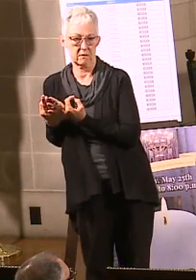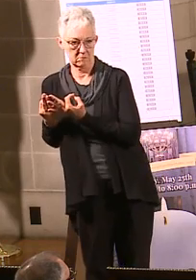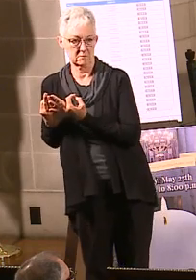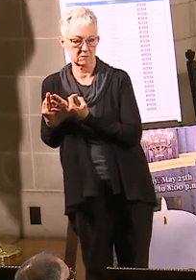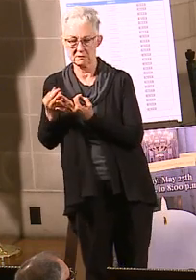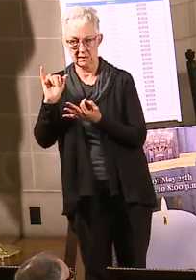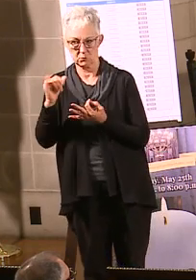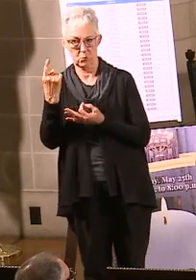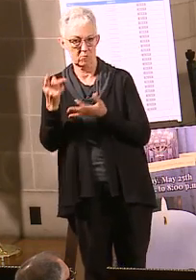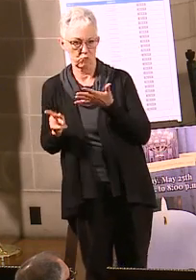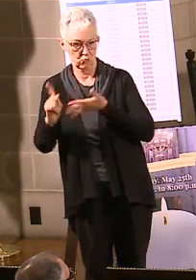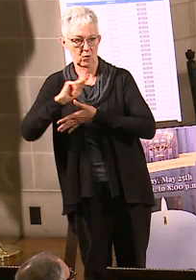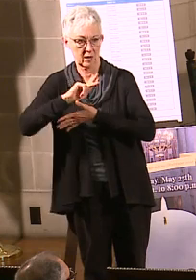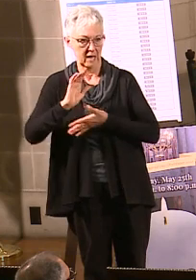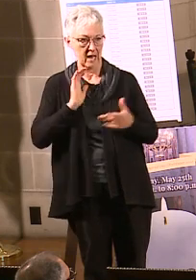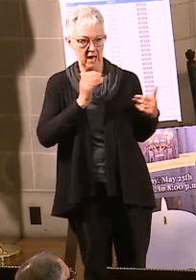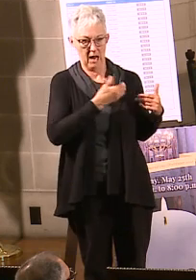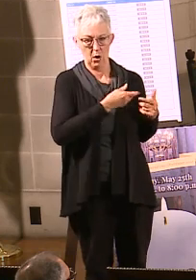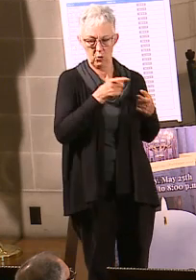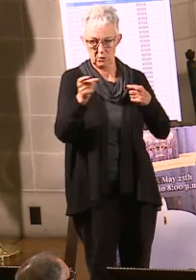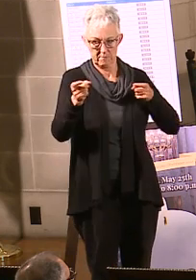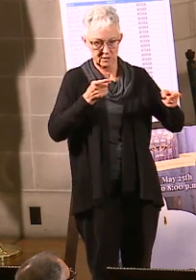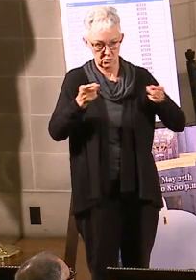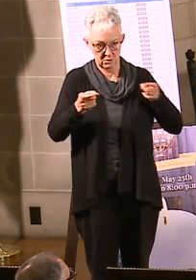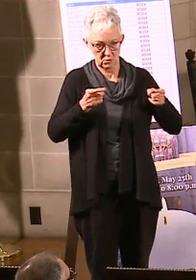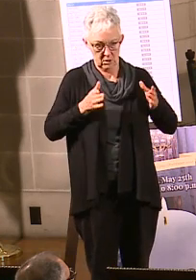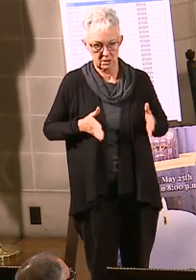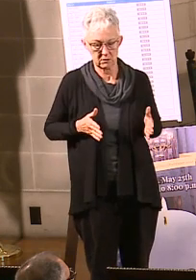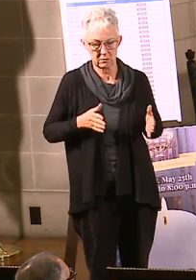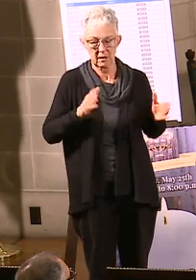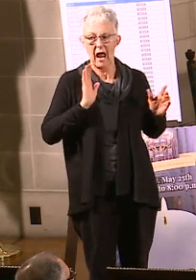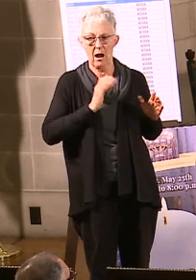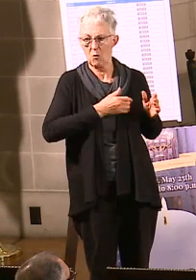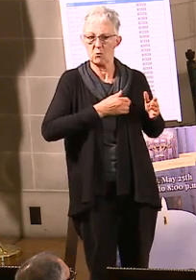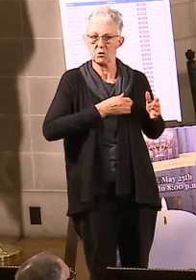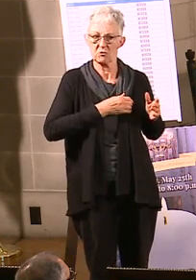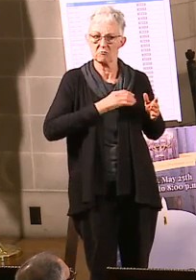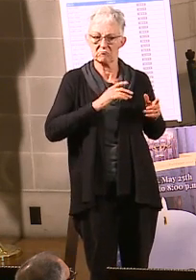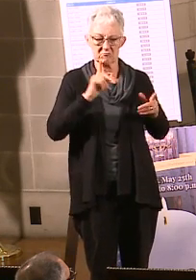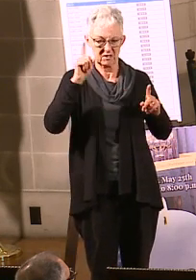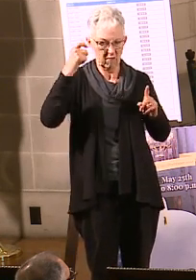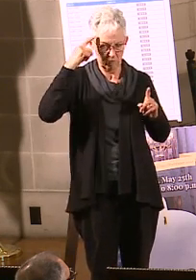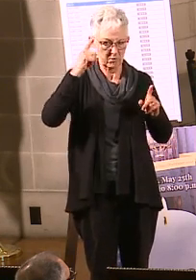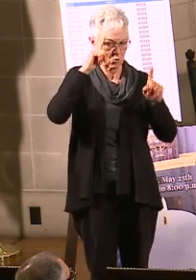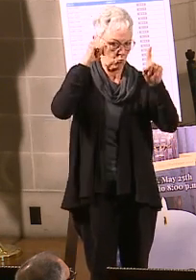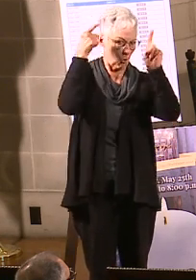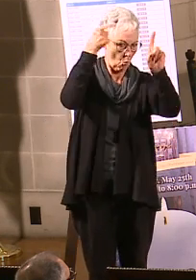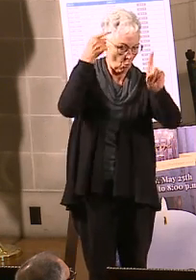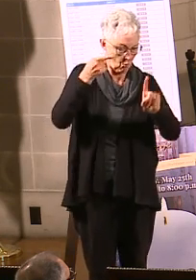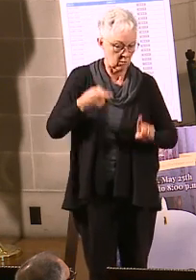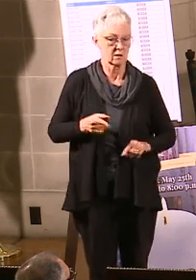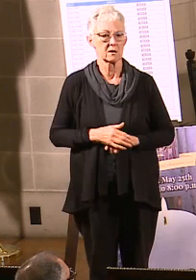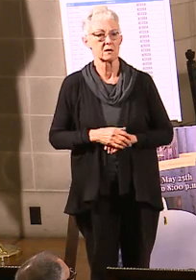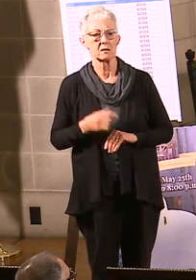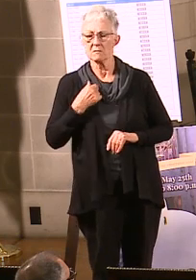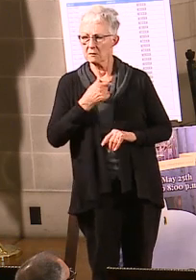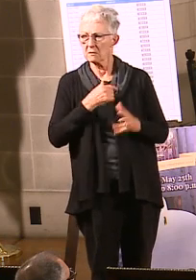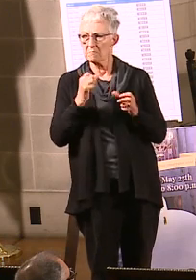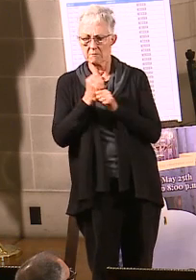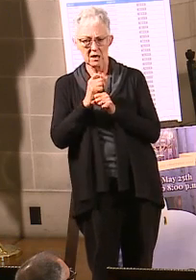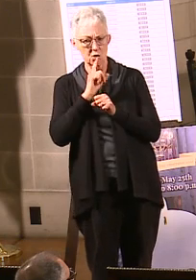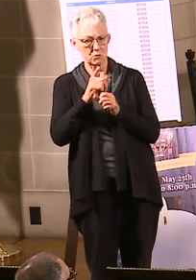has said. And so to that end, it's our desire that we make sure that we're coming alongside and